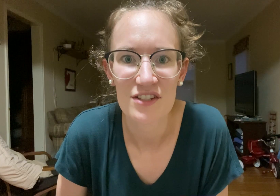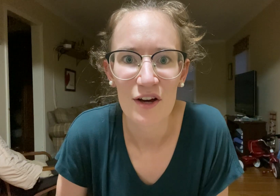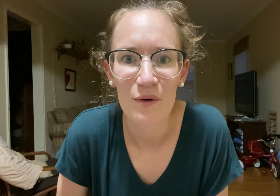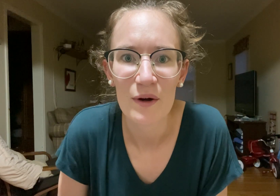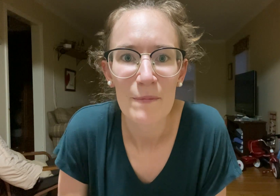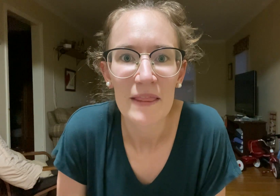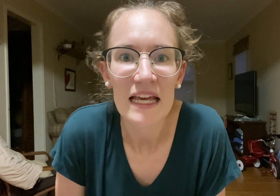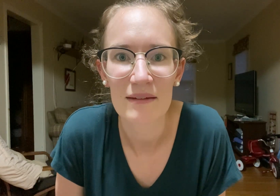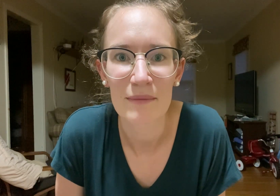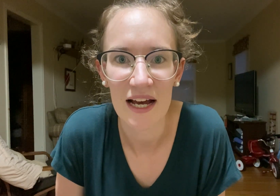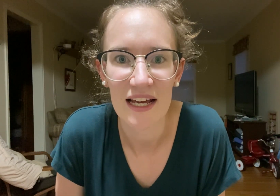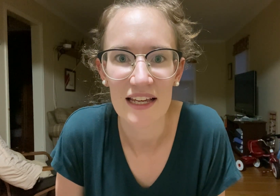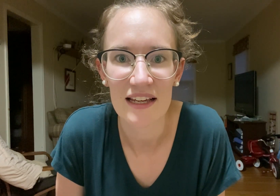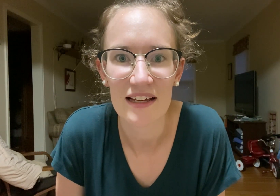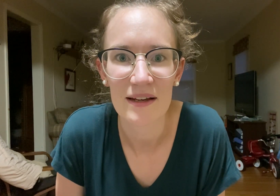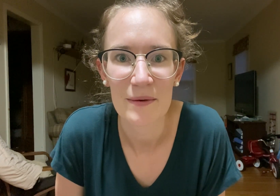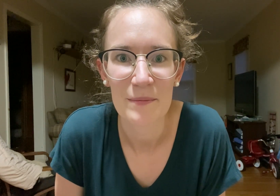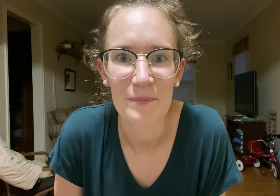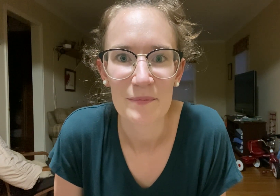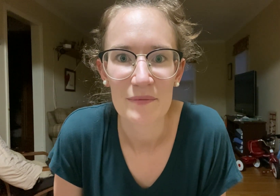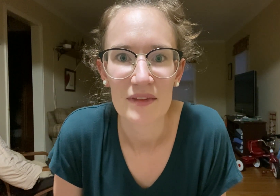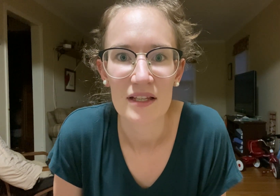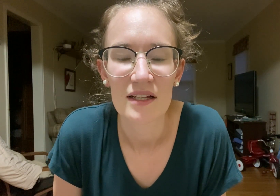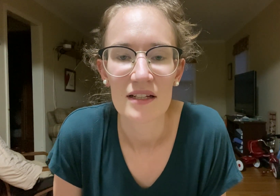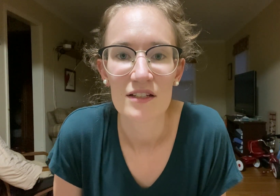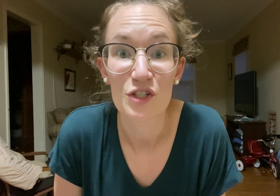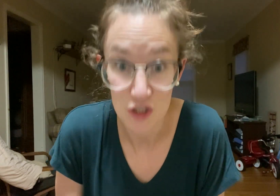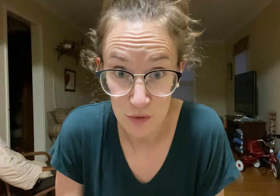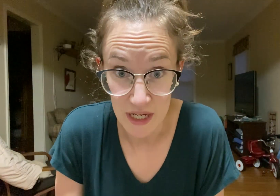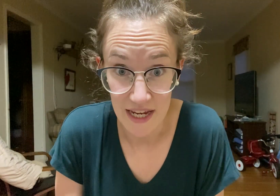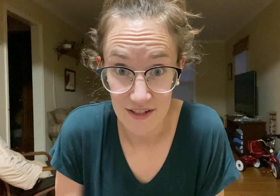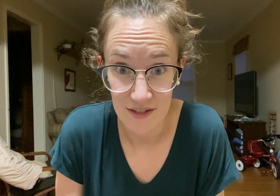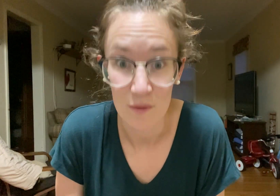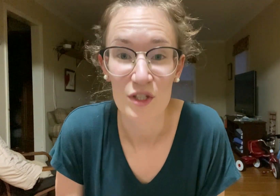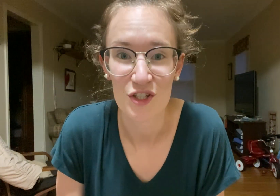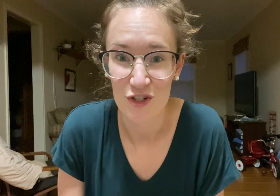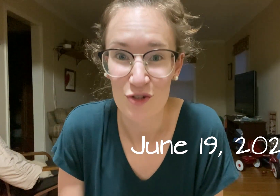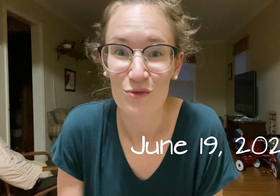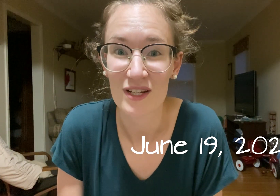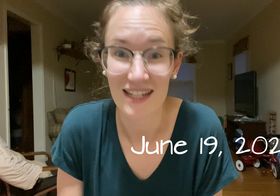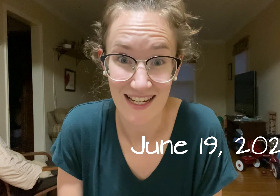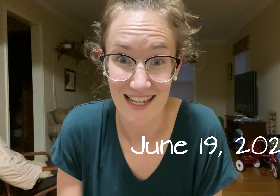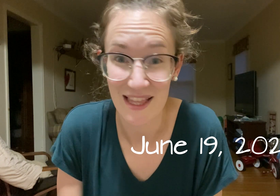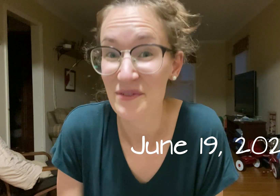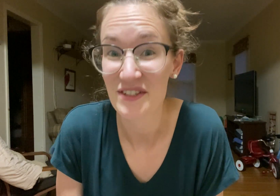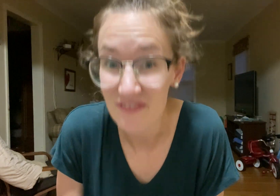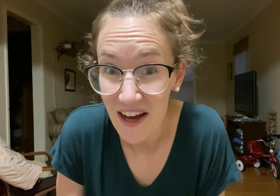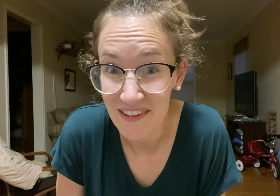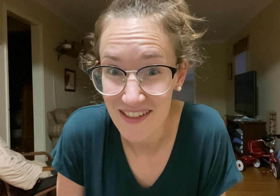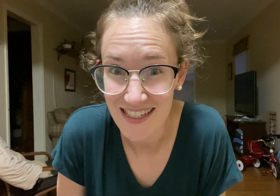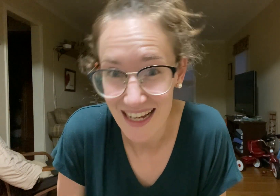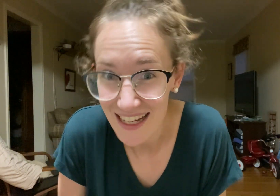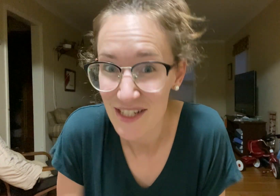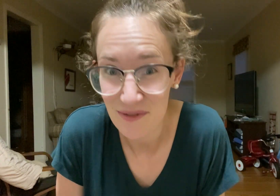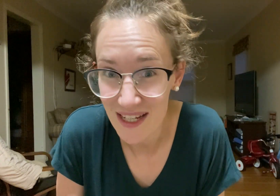So my due date was June 19th. It was Father's Day, June